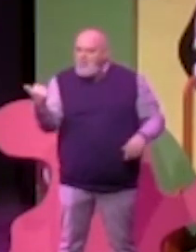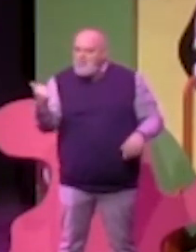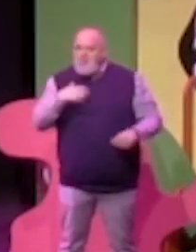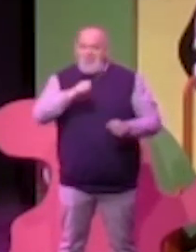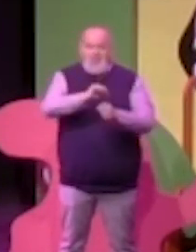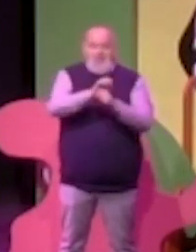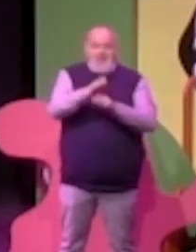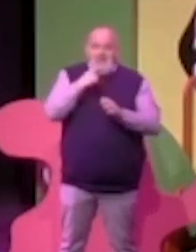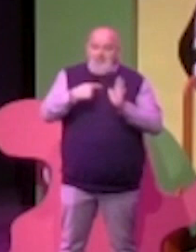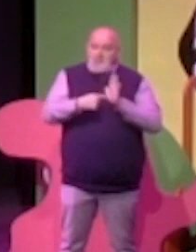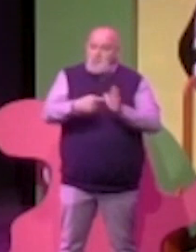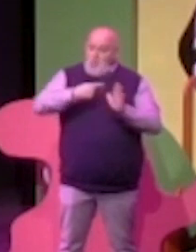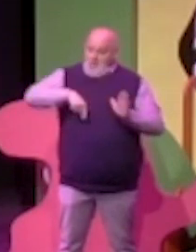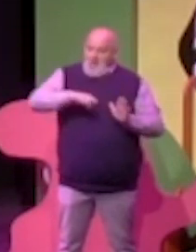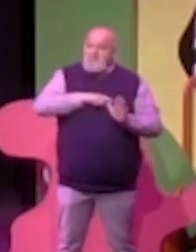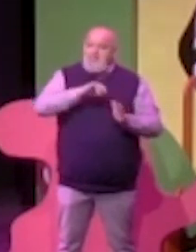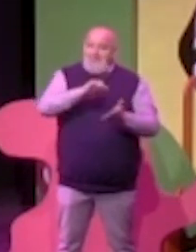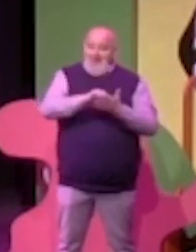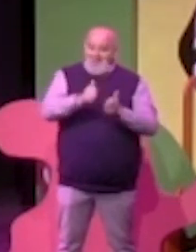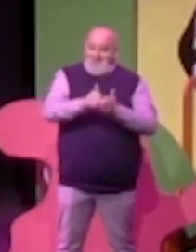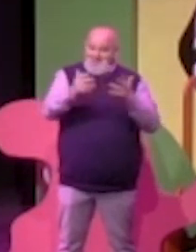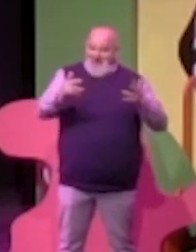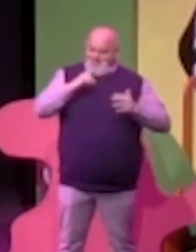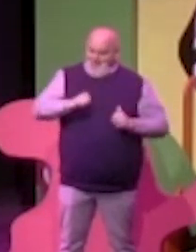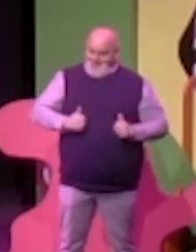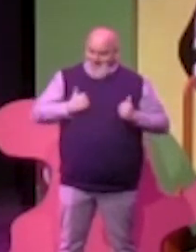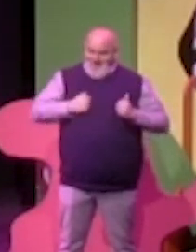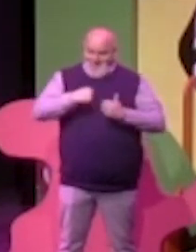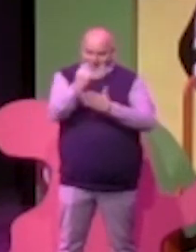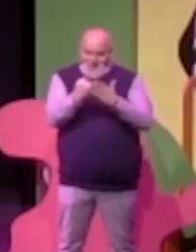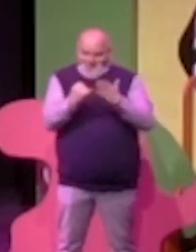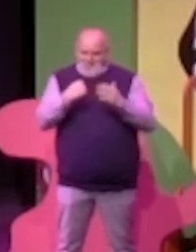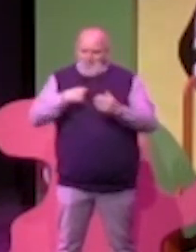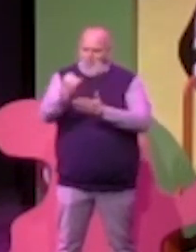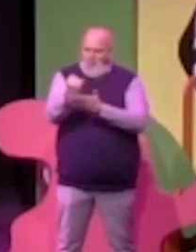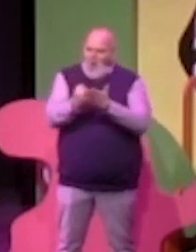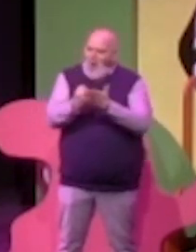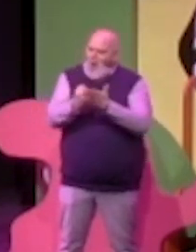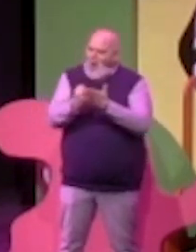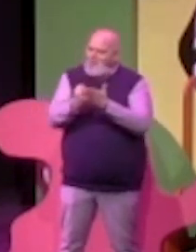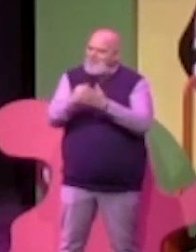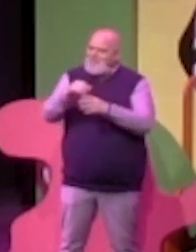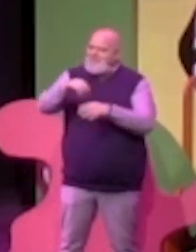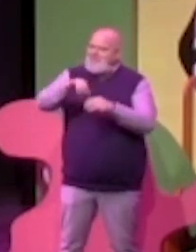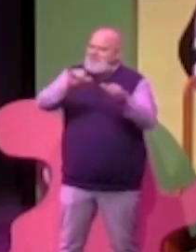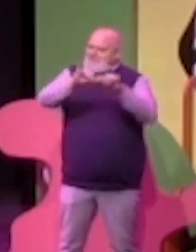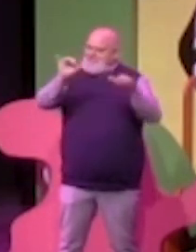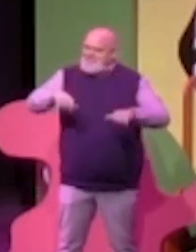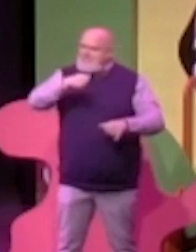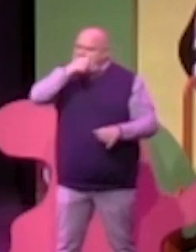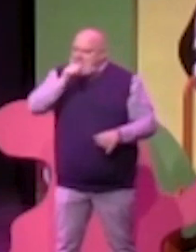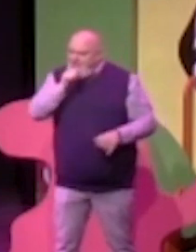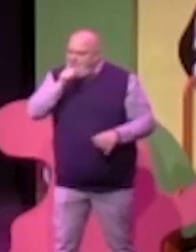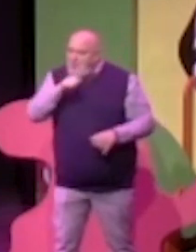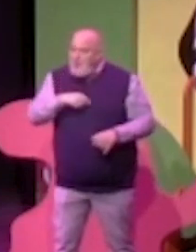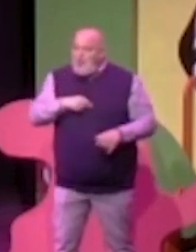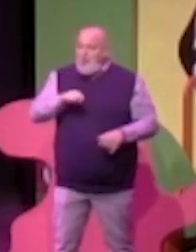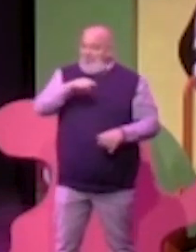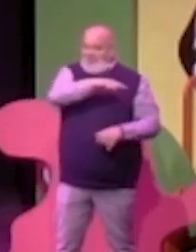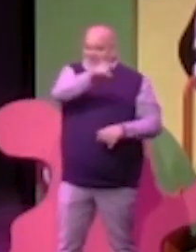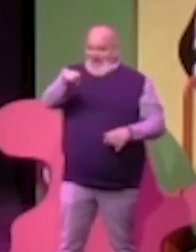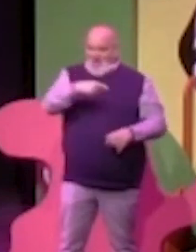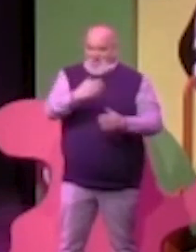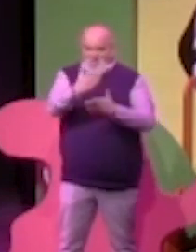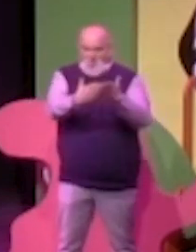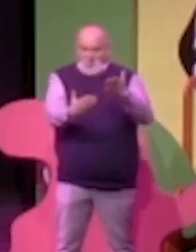pandemic showed us that without the live audience, the arts ecosystem suffered. They're part of the process as much as artists